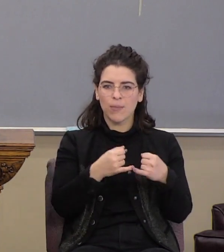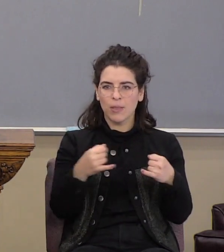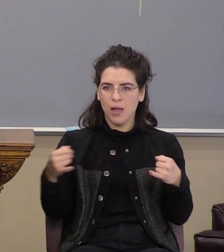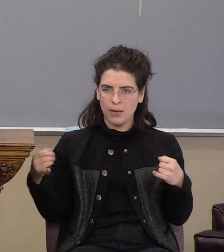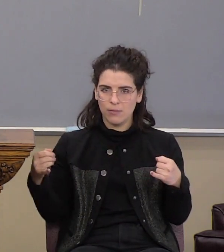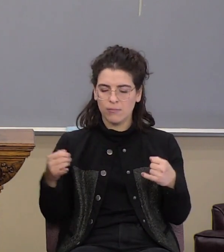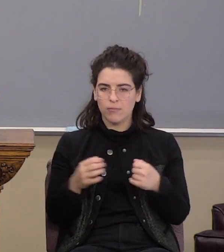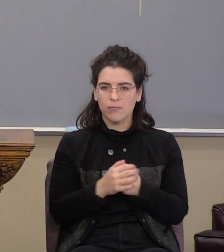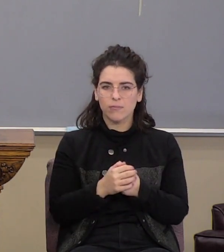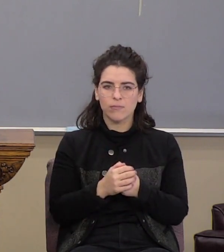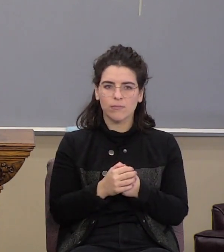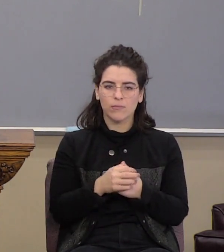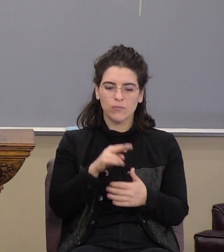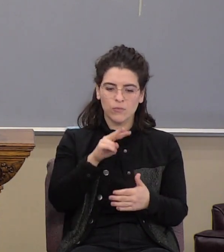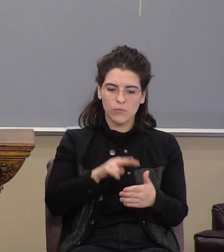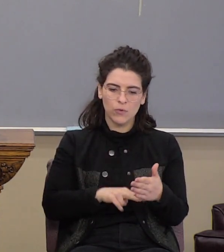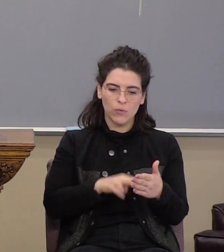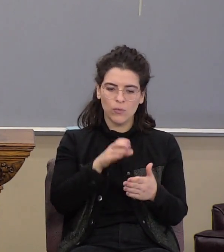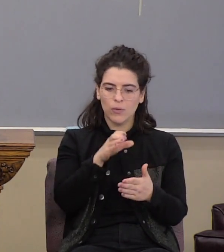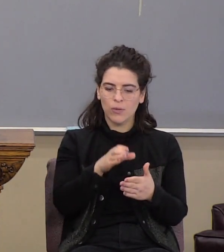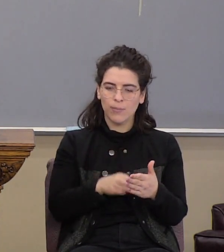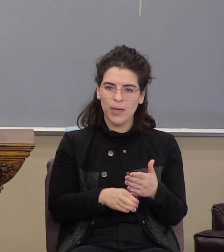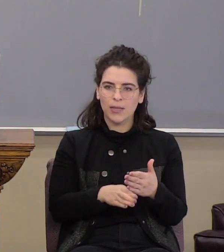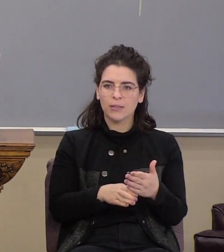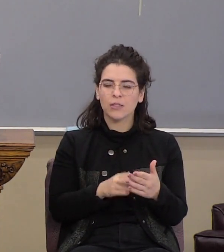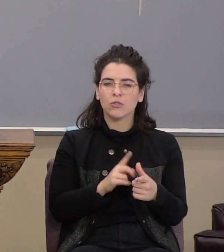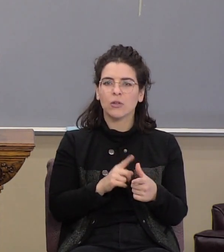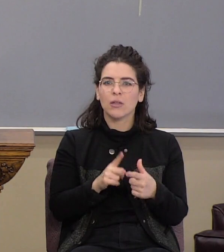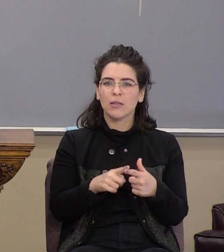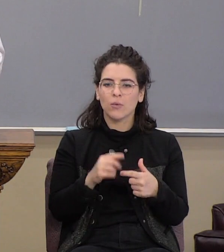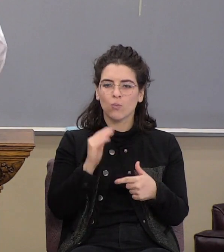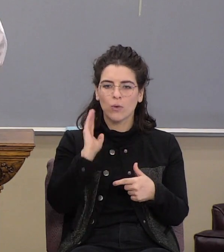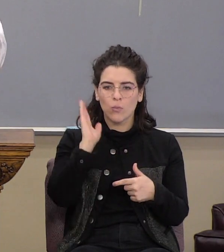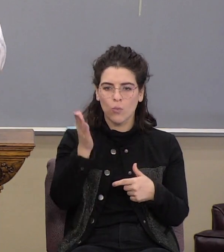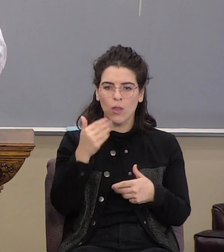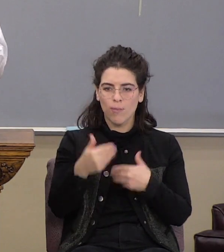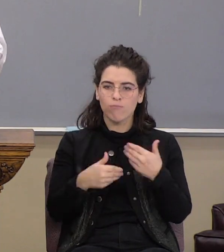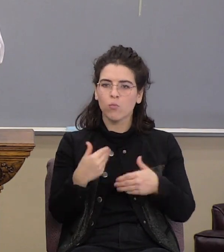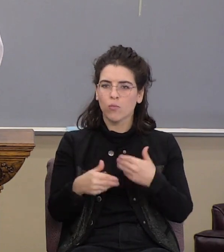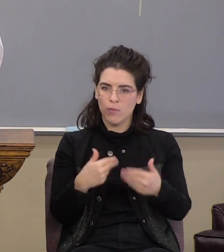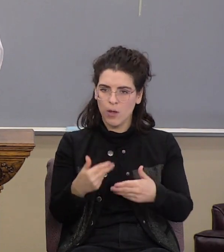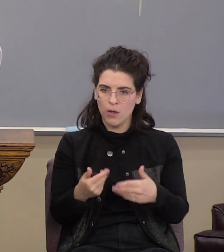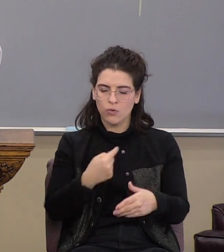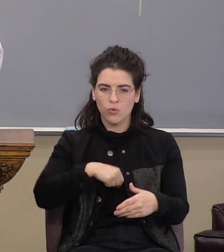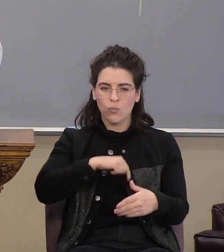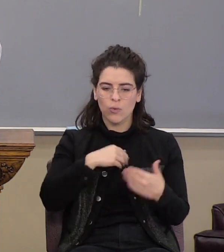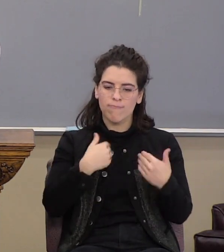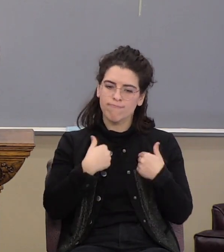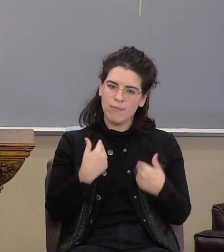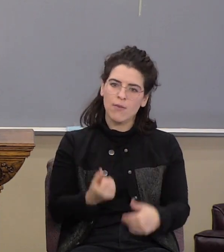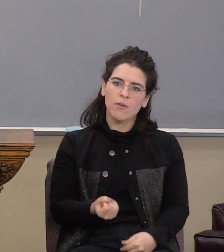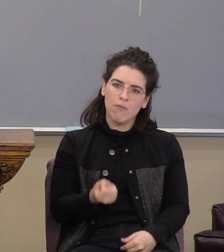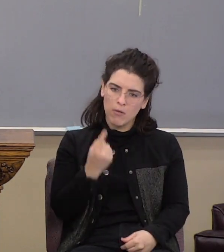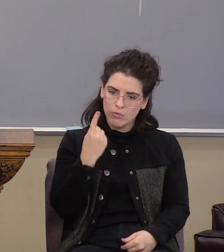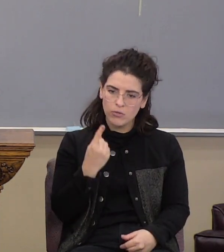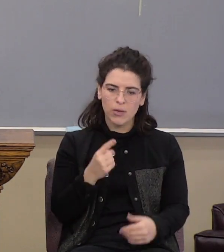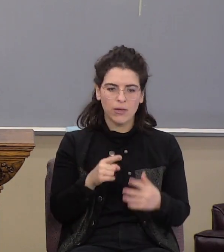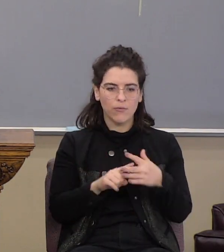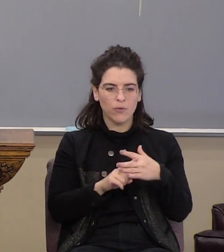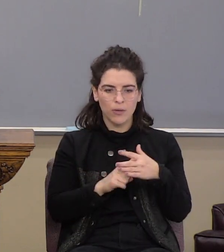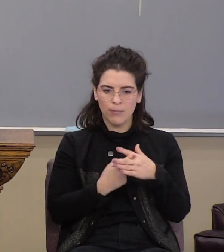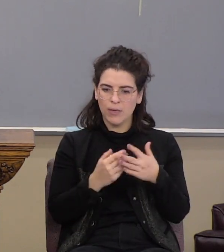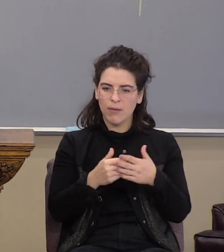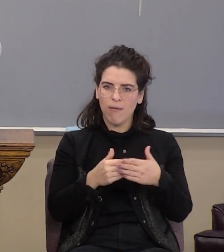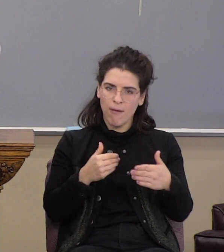So let's read the passage, and then we'll move on, just so that we have a feel for the immediate